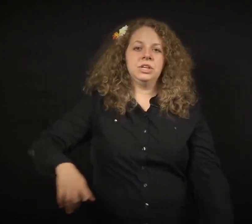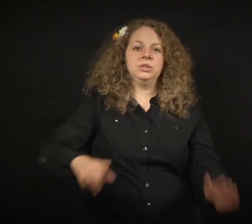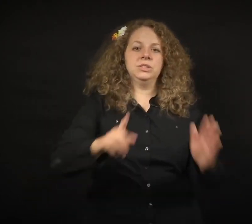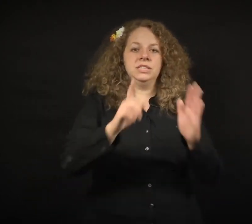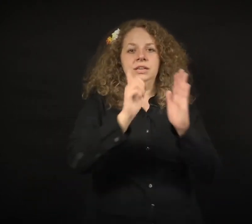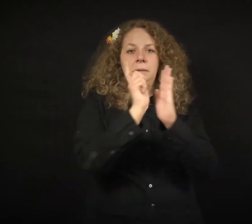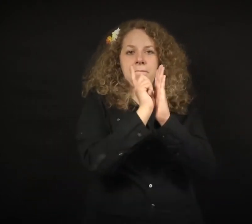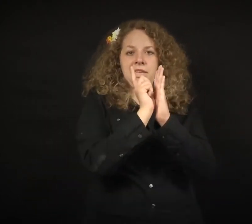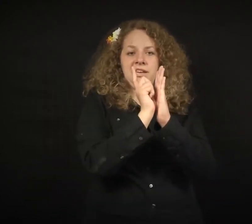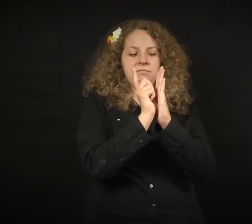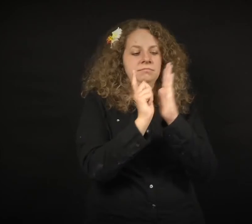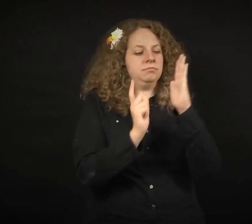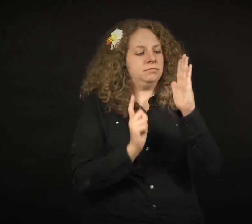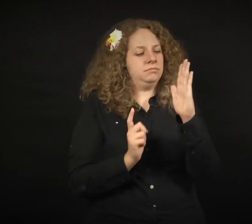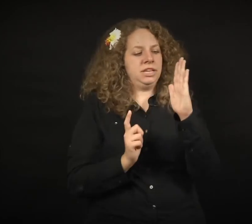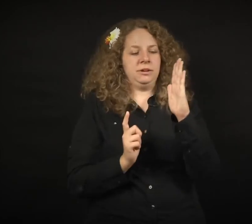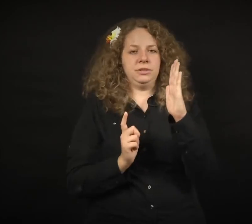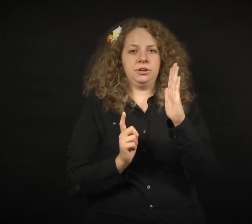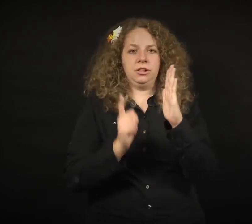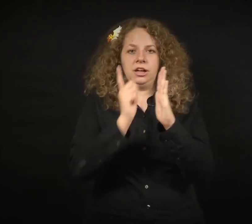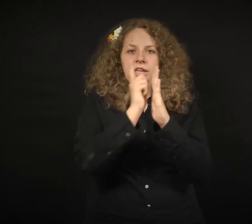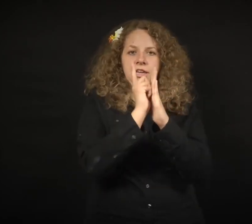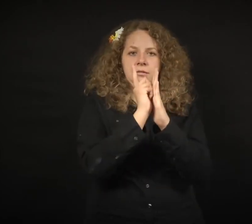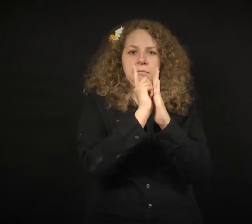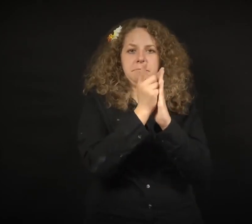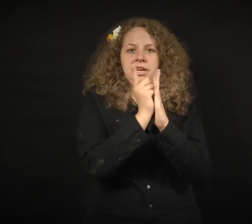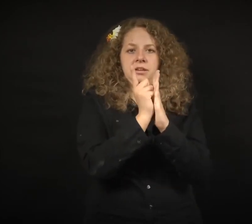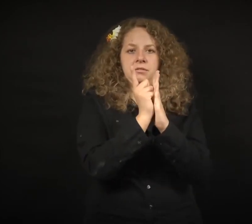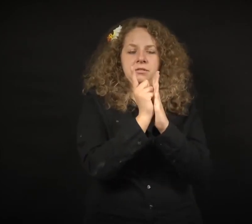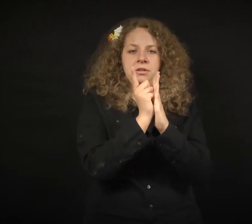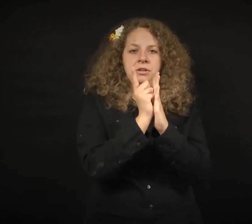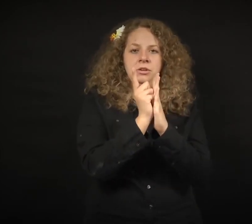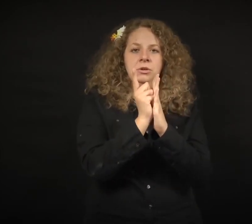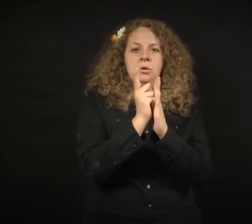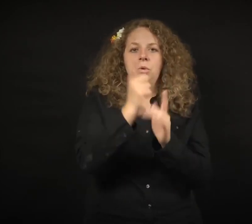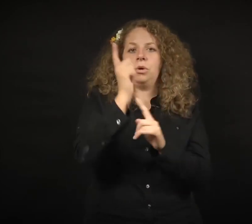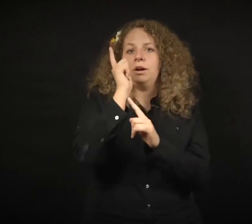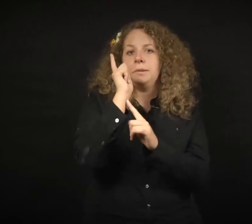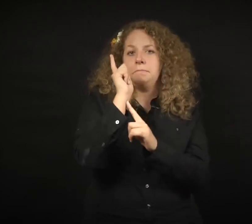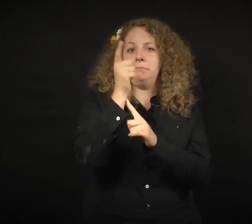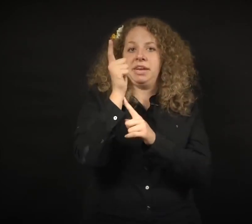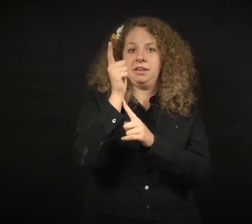You'll see minute here with your clock again, minute or minute.